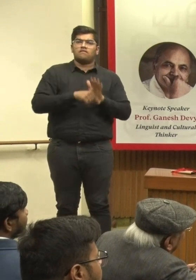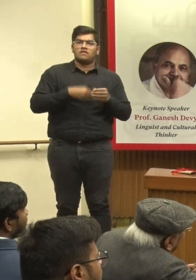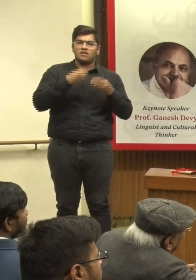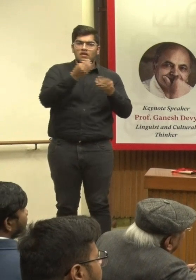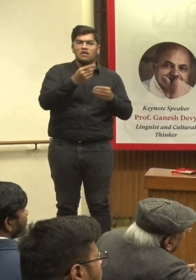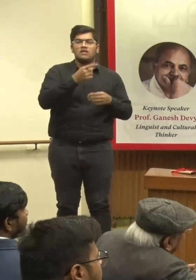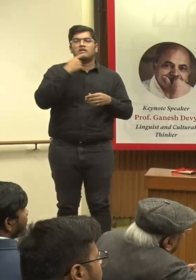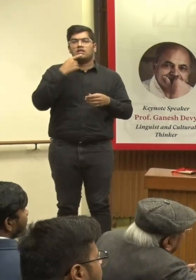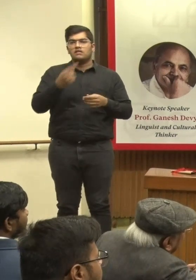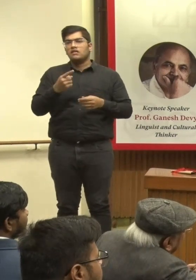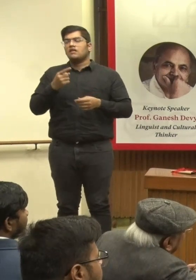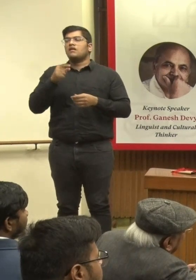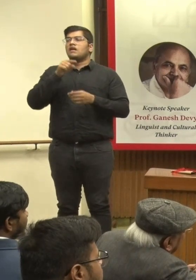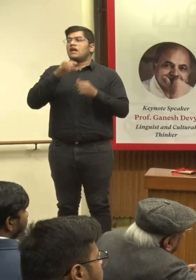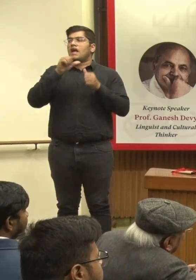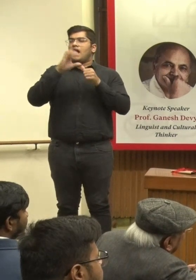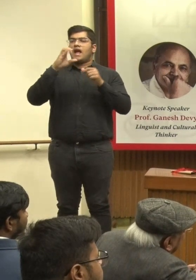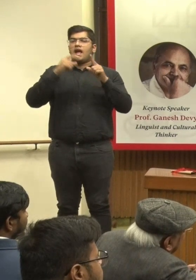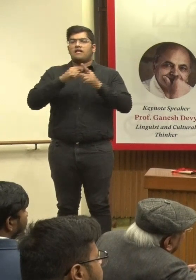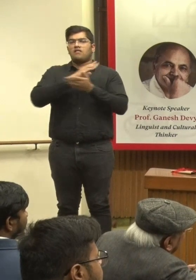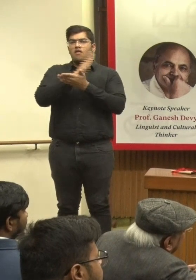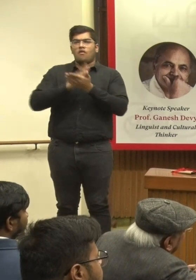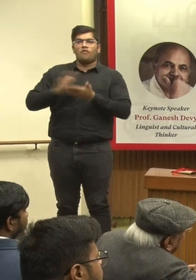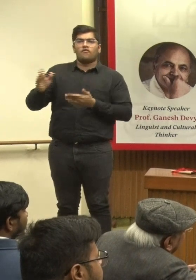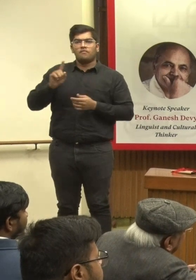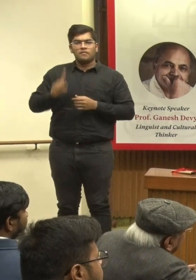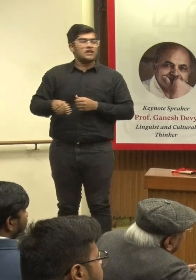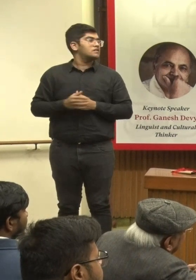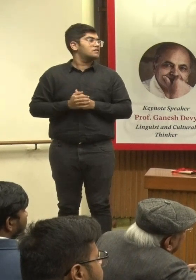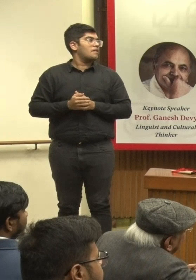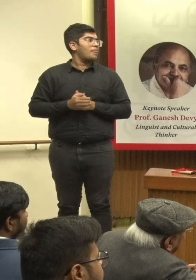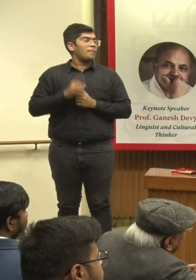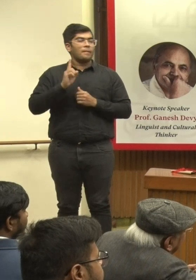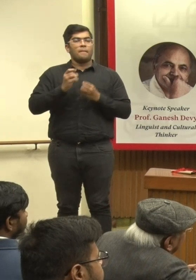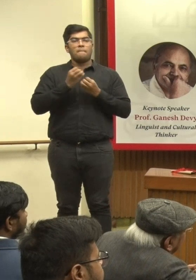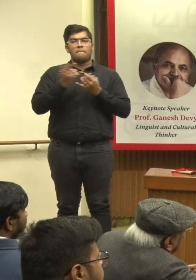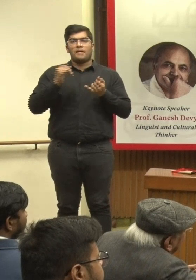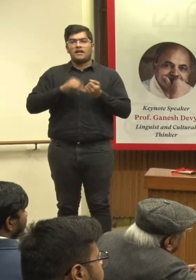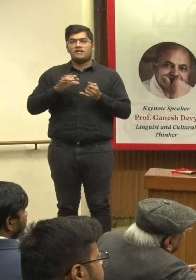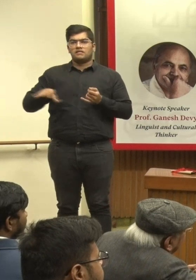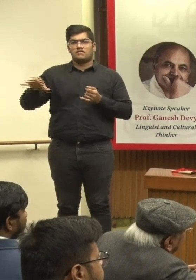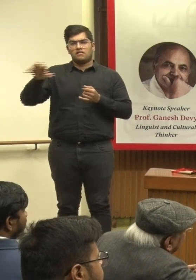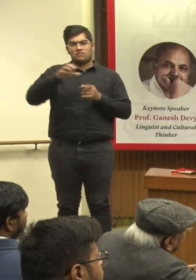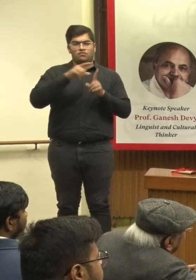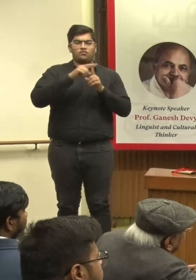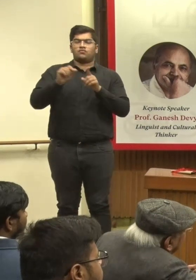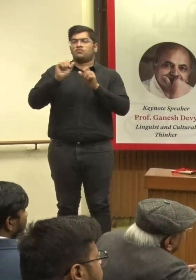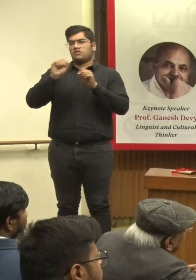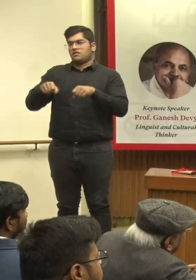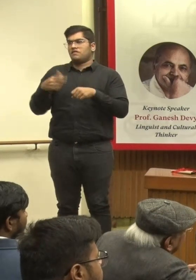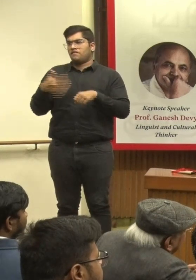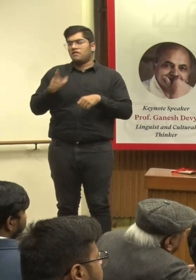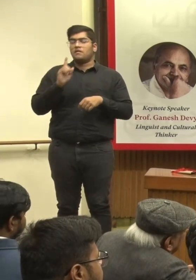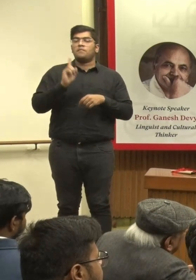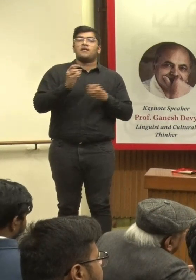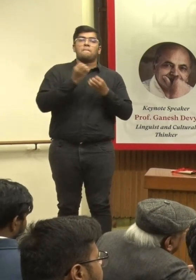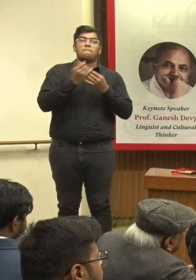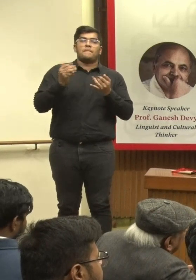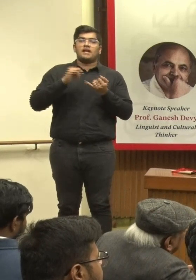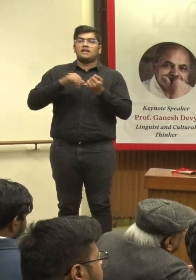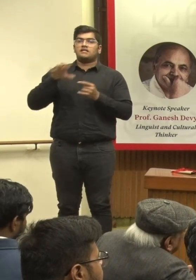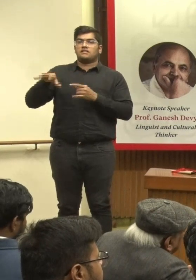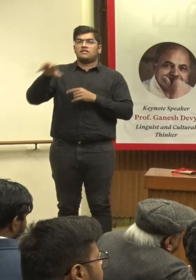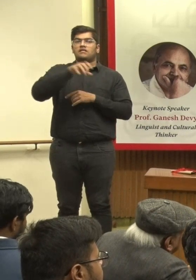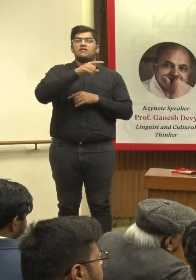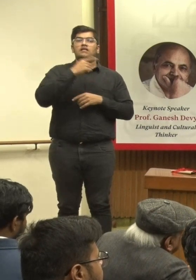remove this Habitual Offenders Act. In most states it was done, but in many states we are told that the act